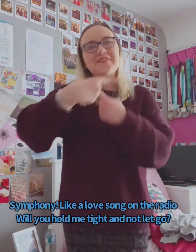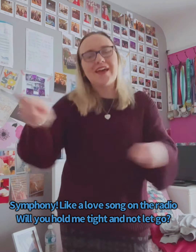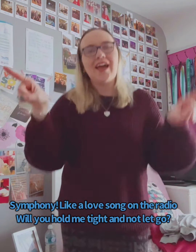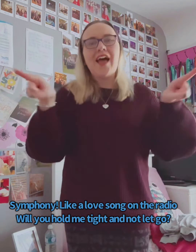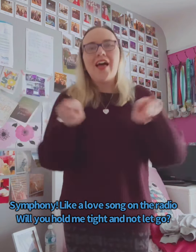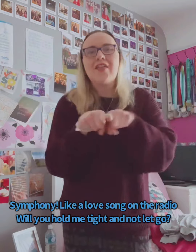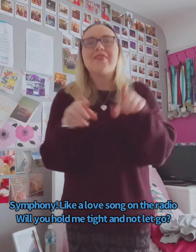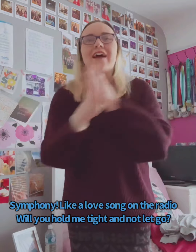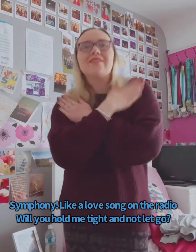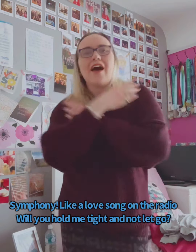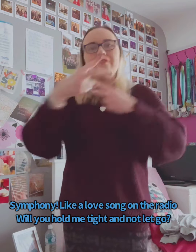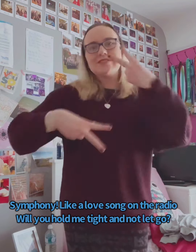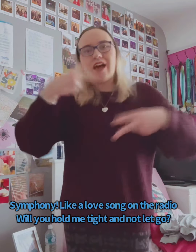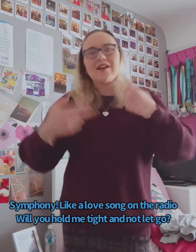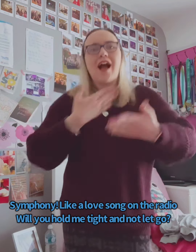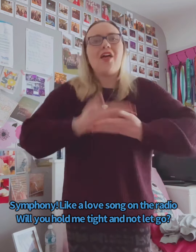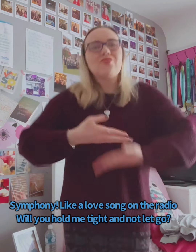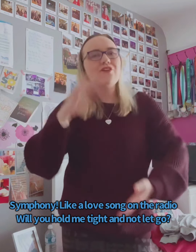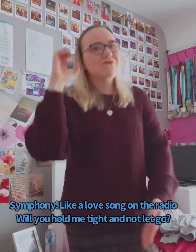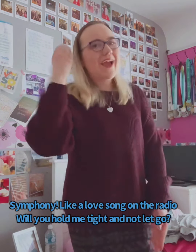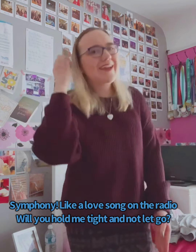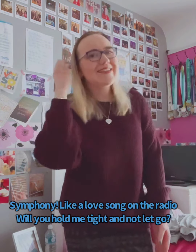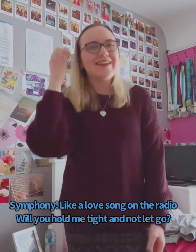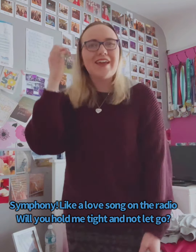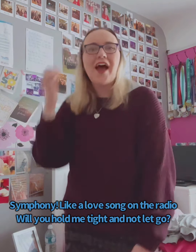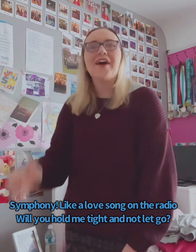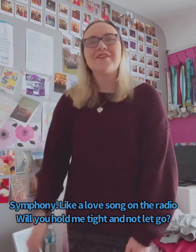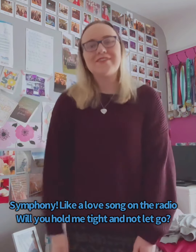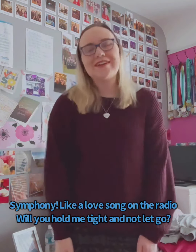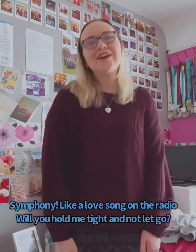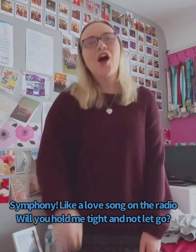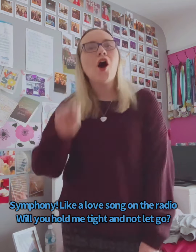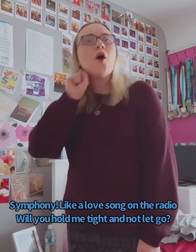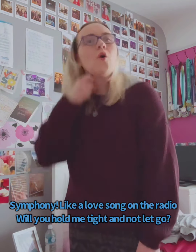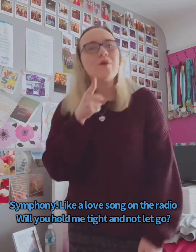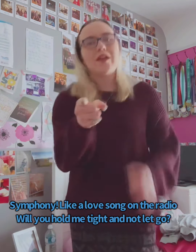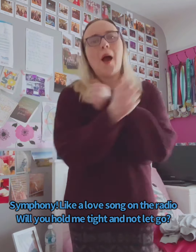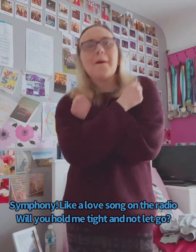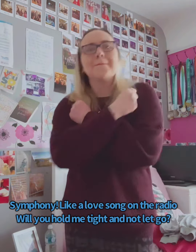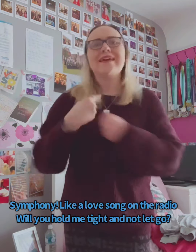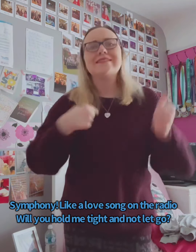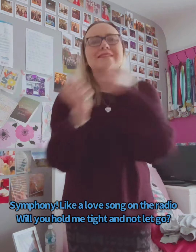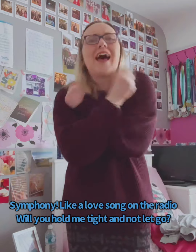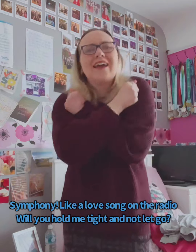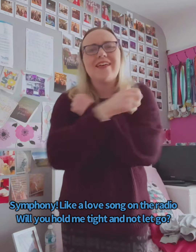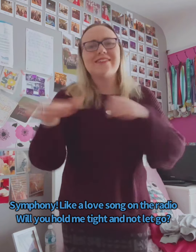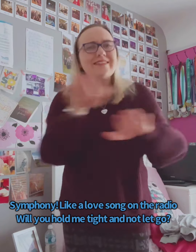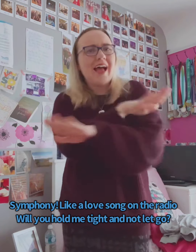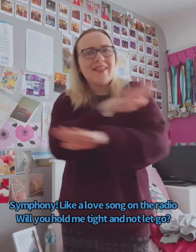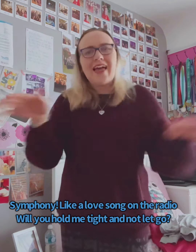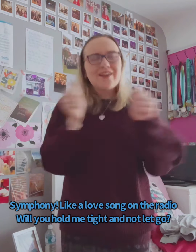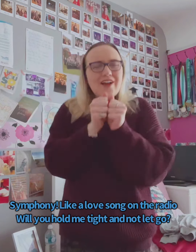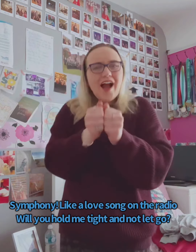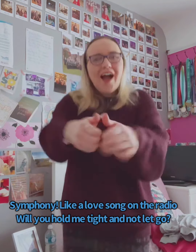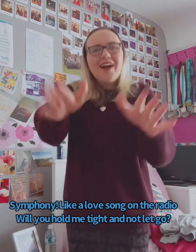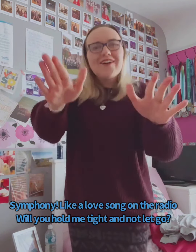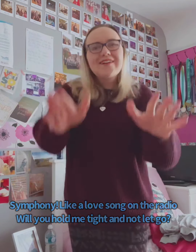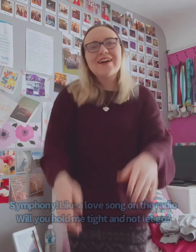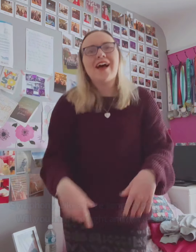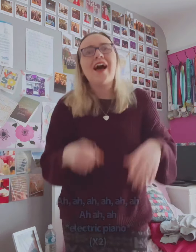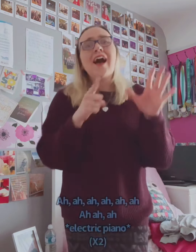Symphony Like a last song on the radio We hold me tight and not let